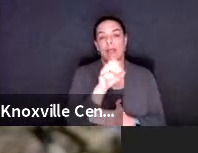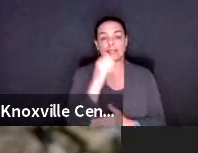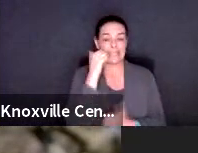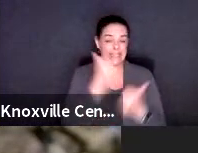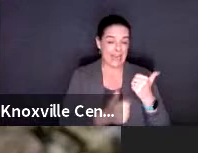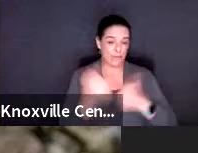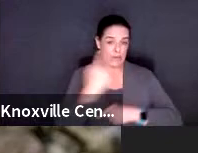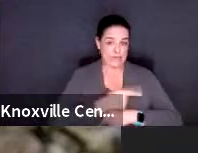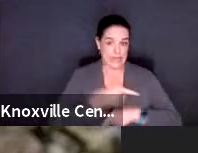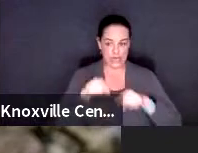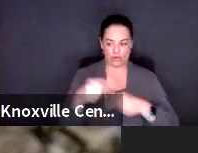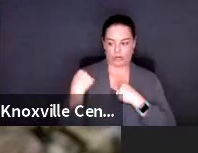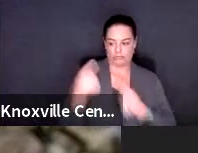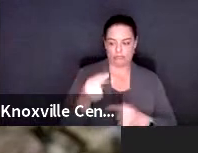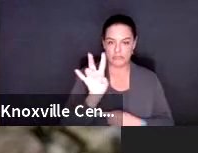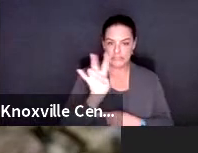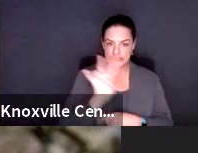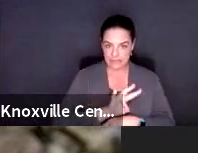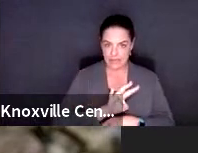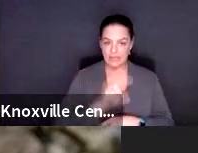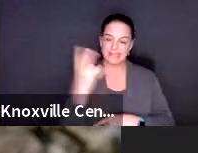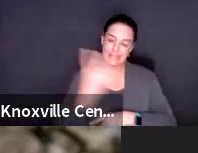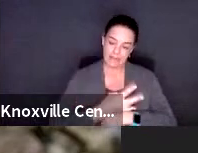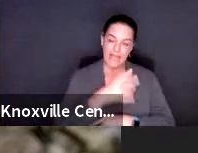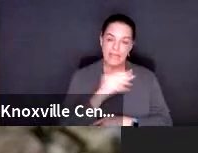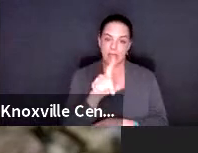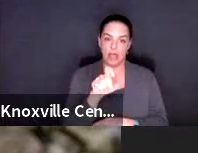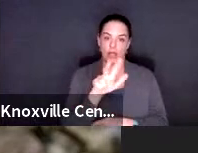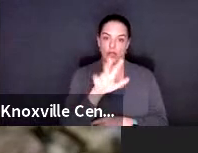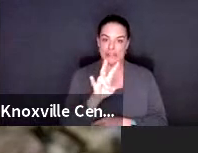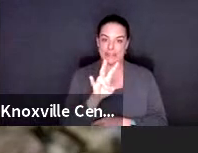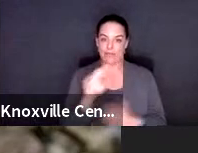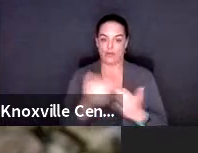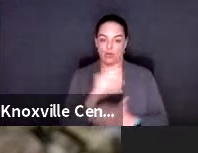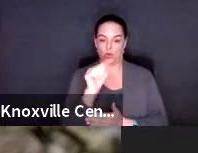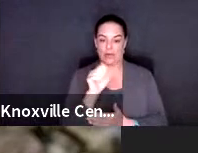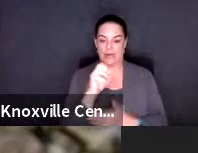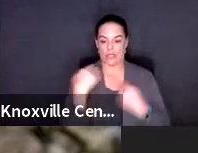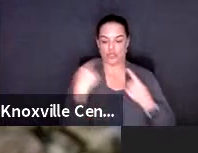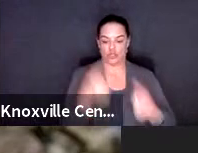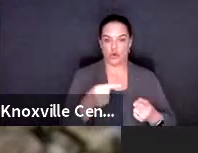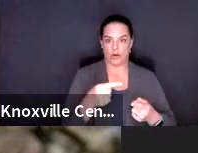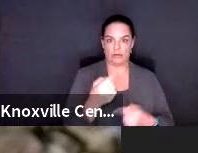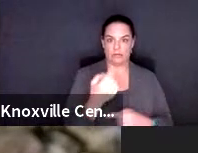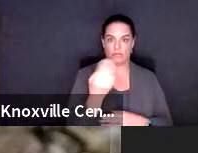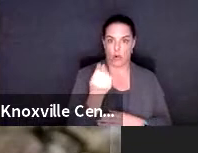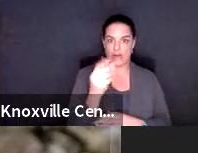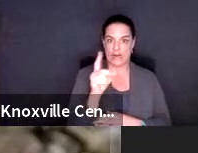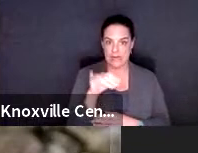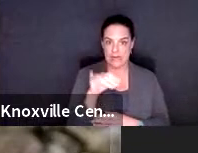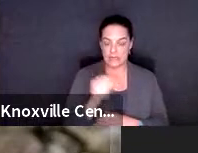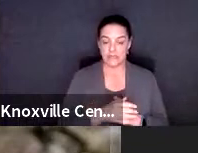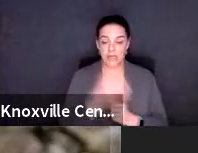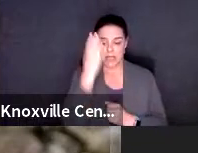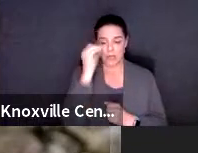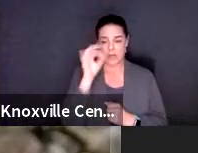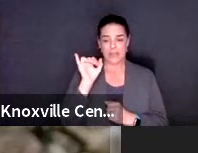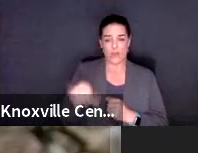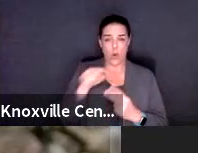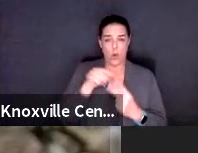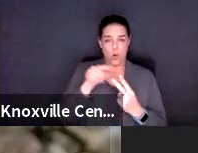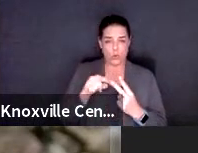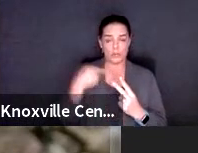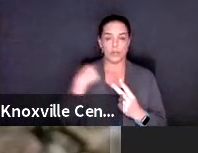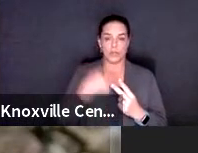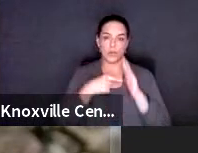over the past 7 days, and 137 new cases per day over the past 14 days. Because of these factors,